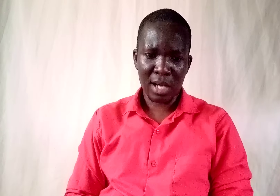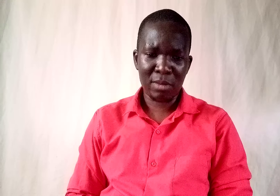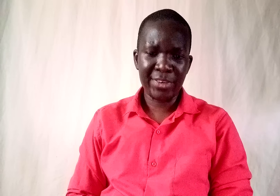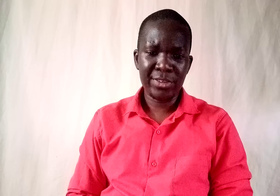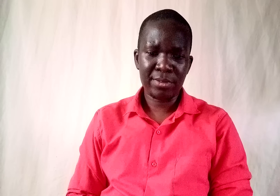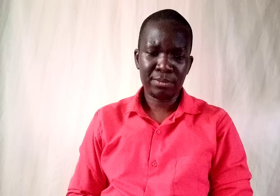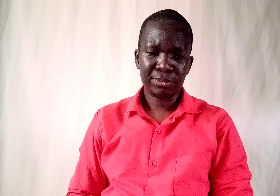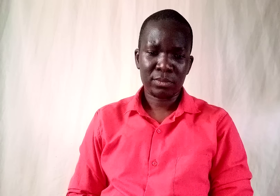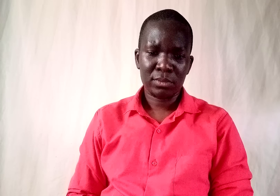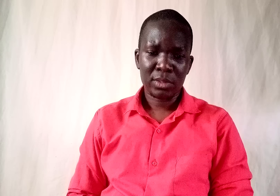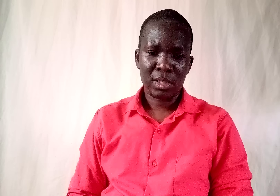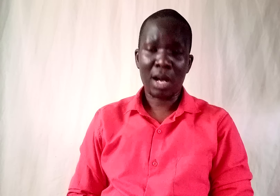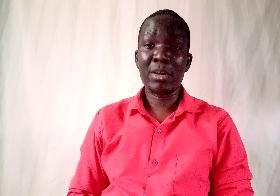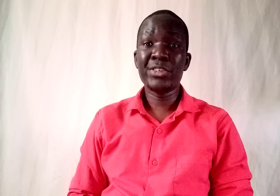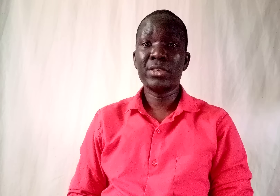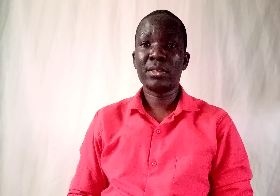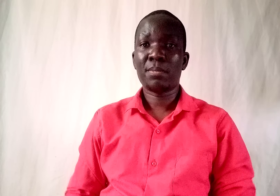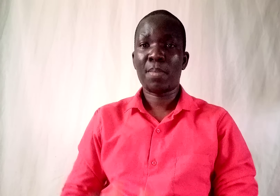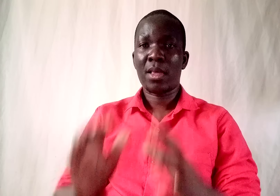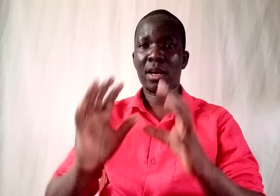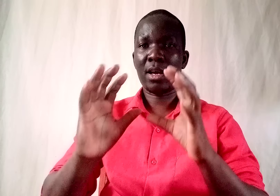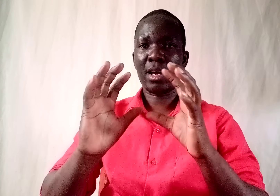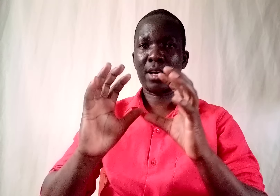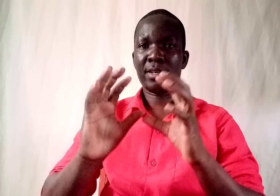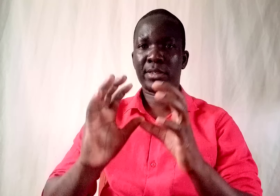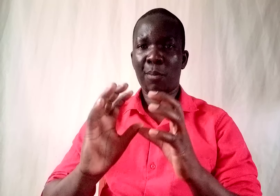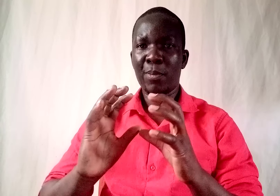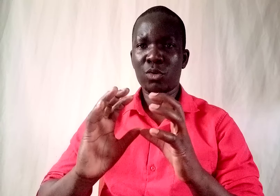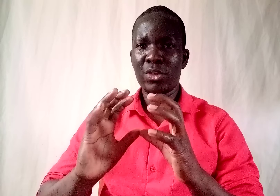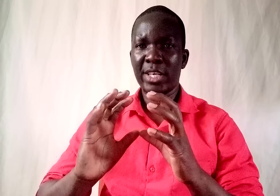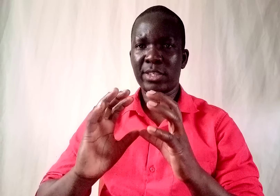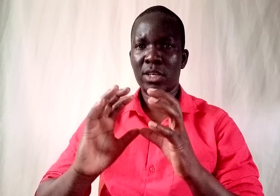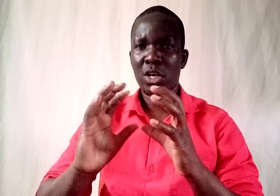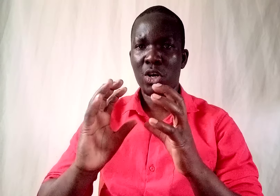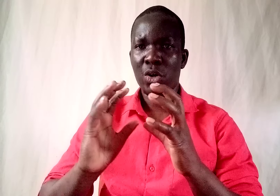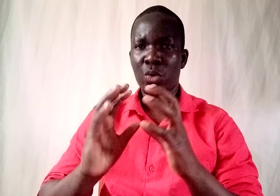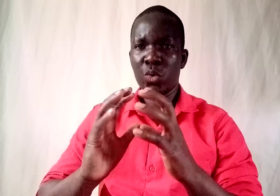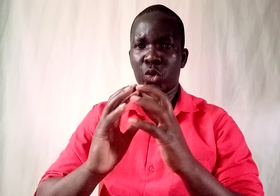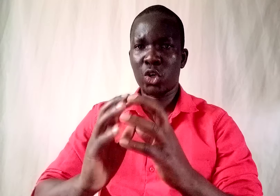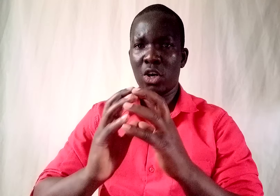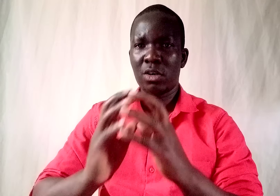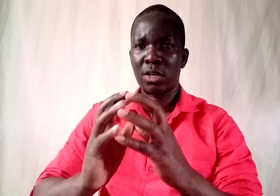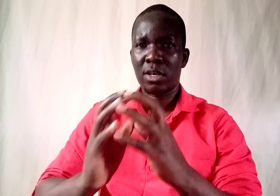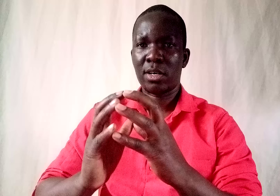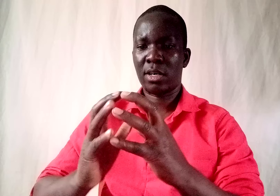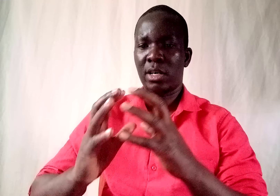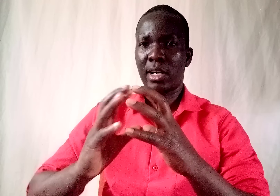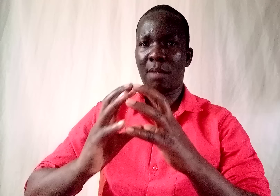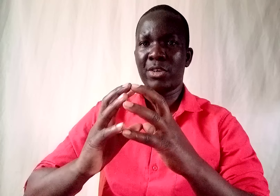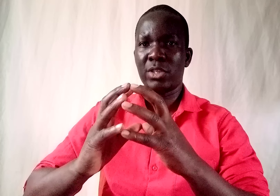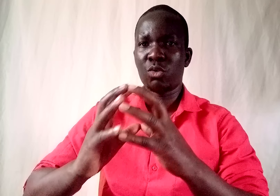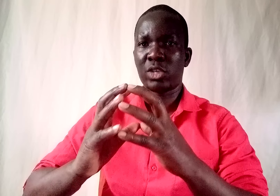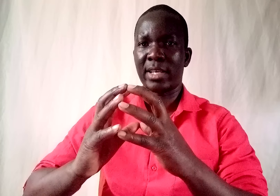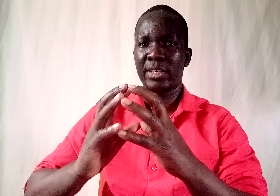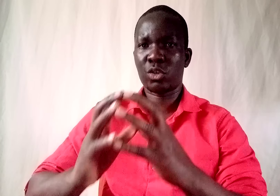cabbage. Cabbage. Some people do this. You show cabbage looks like this. So